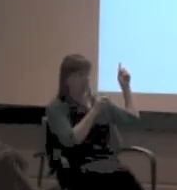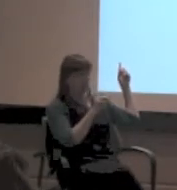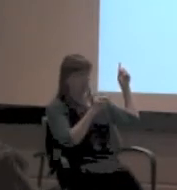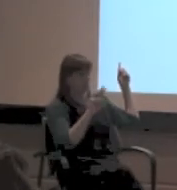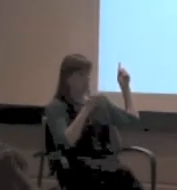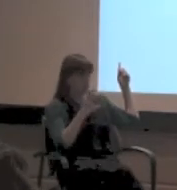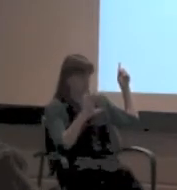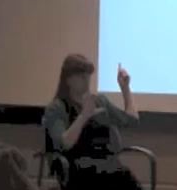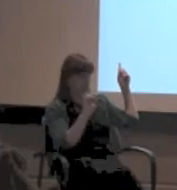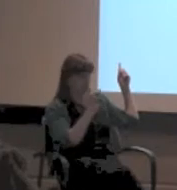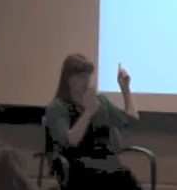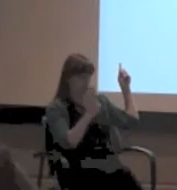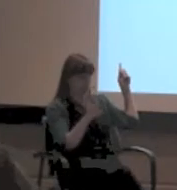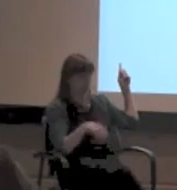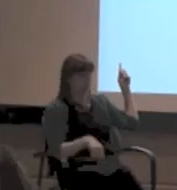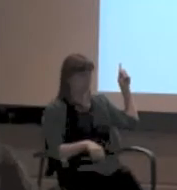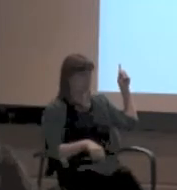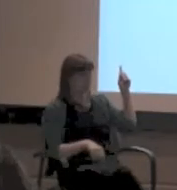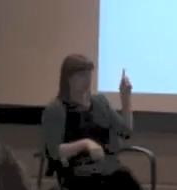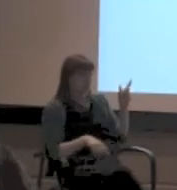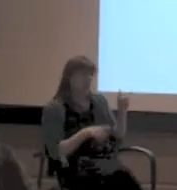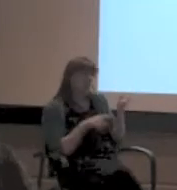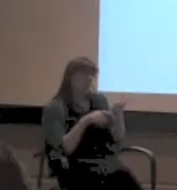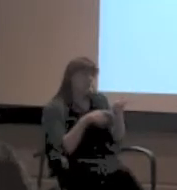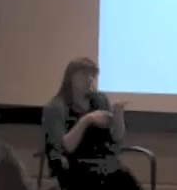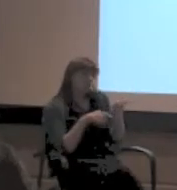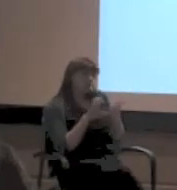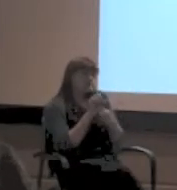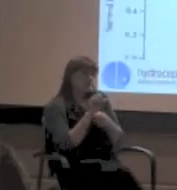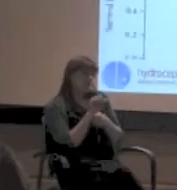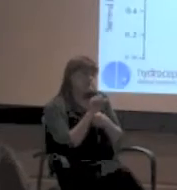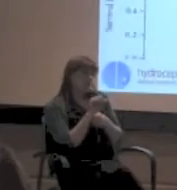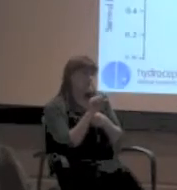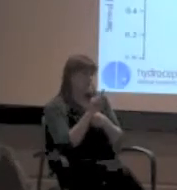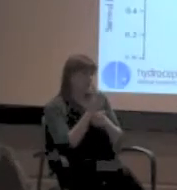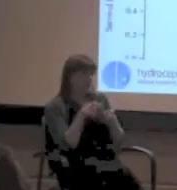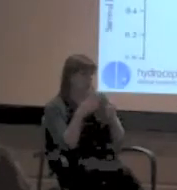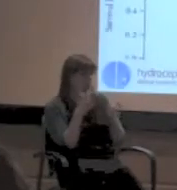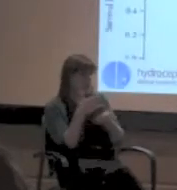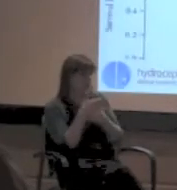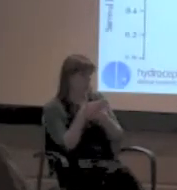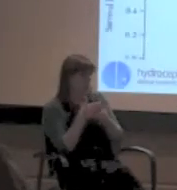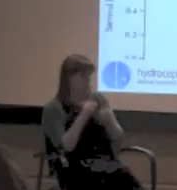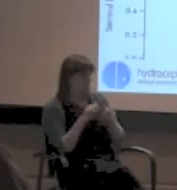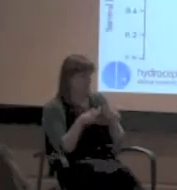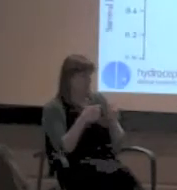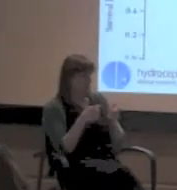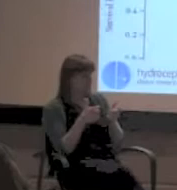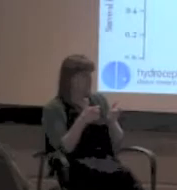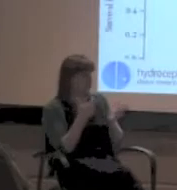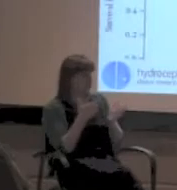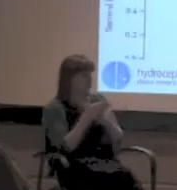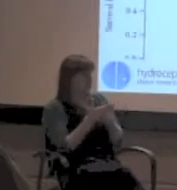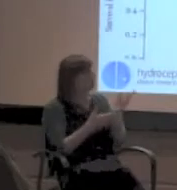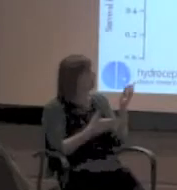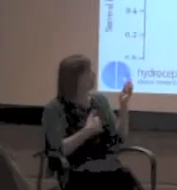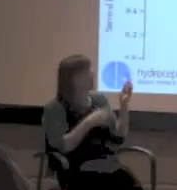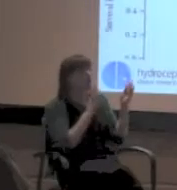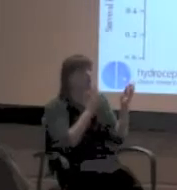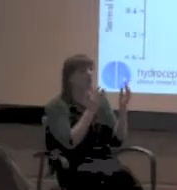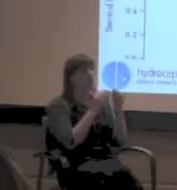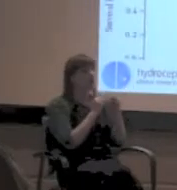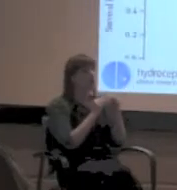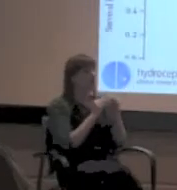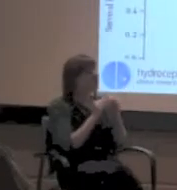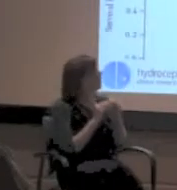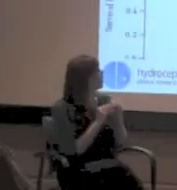big chunk, even though hydrocephalus is a bigger pool, but it's still a big chunk. So I'll talk more about the